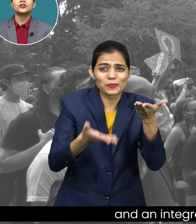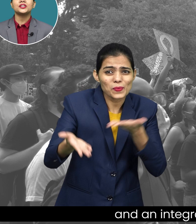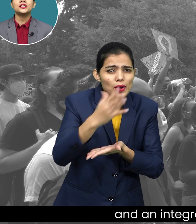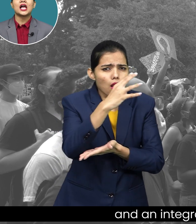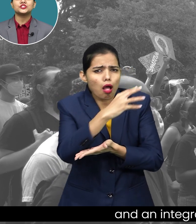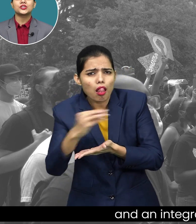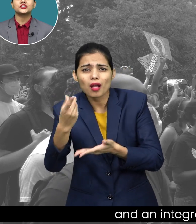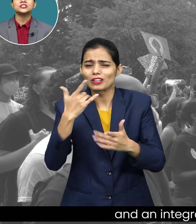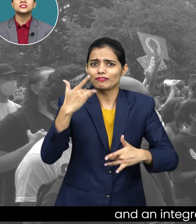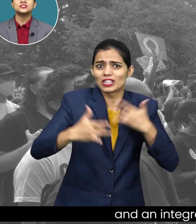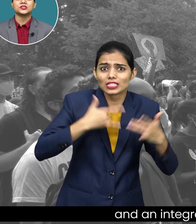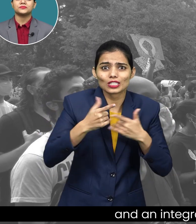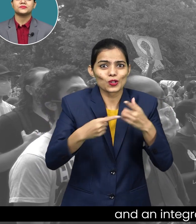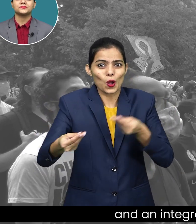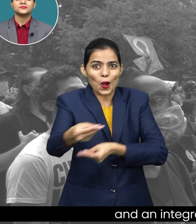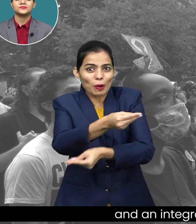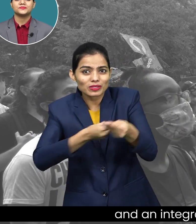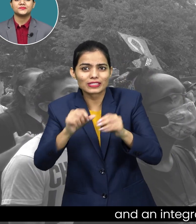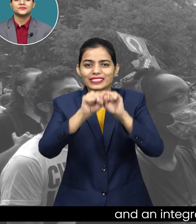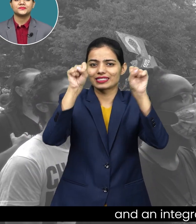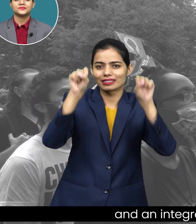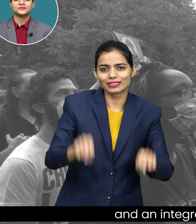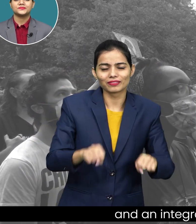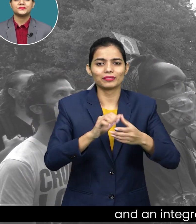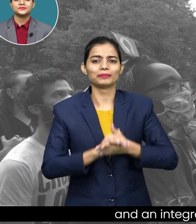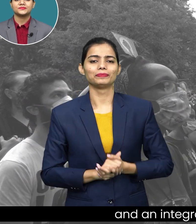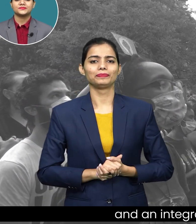an integrated education system.